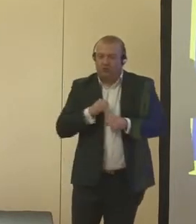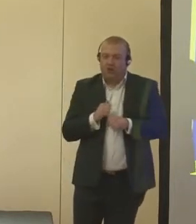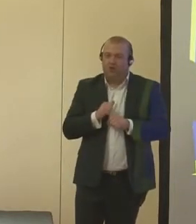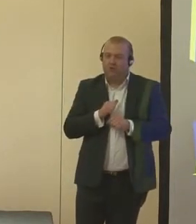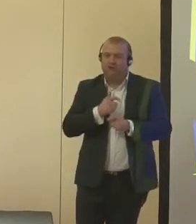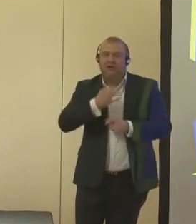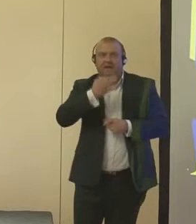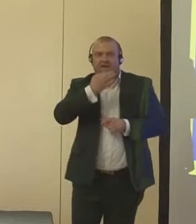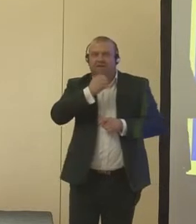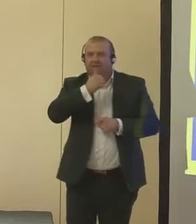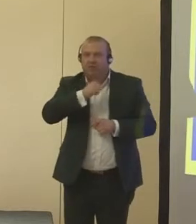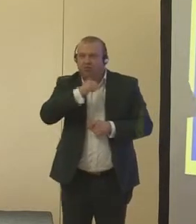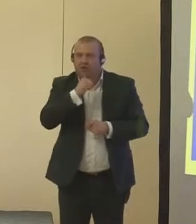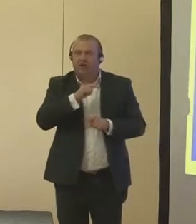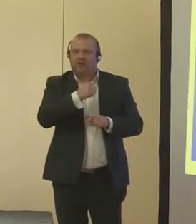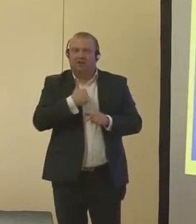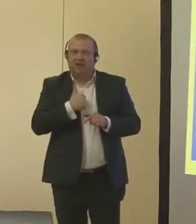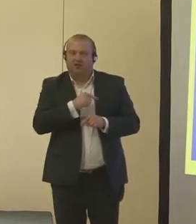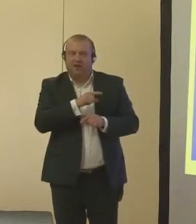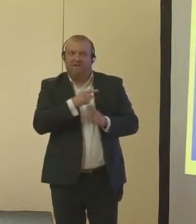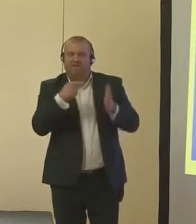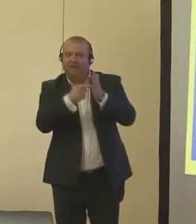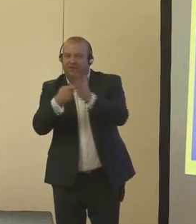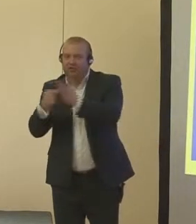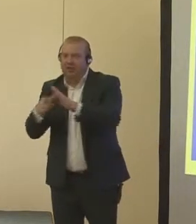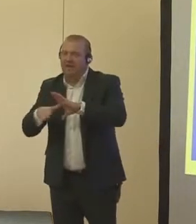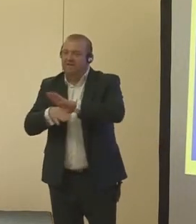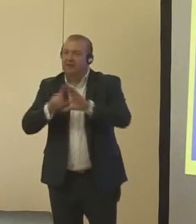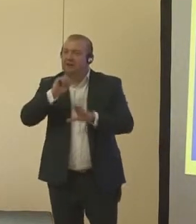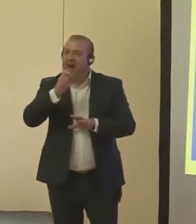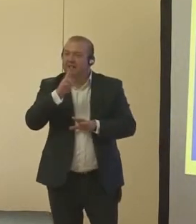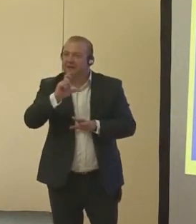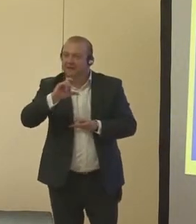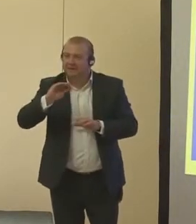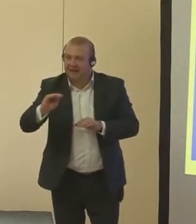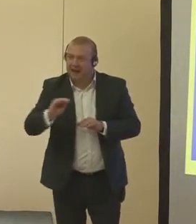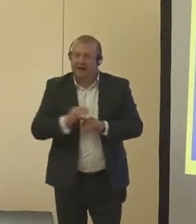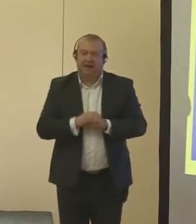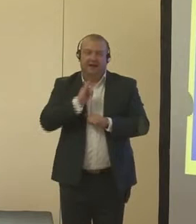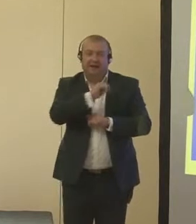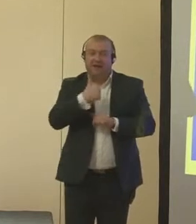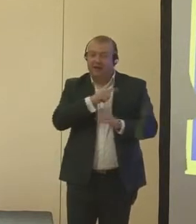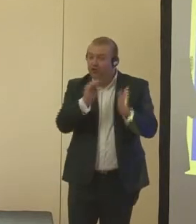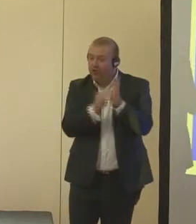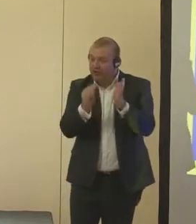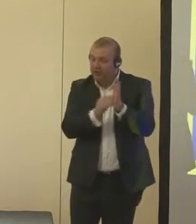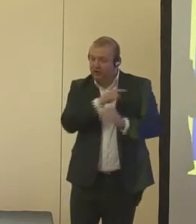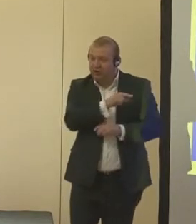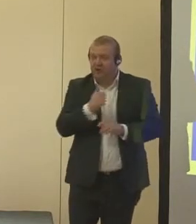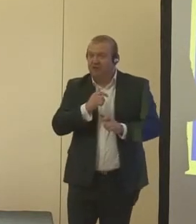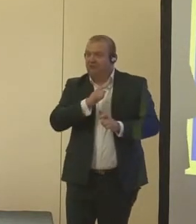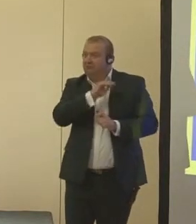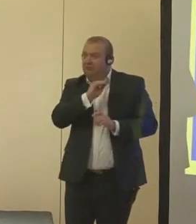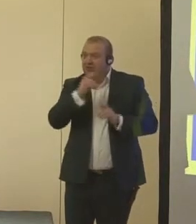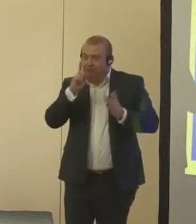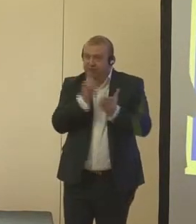And the experience that we have, we will use to make them better, and also to supply a